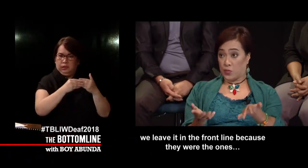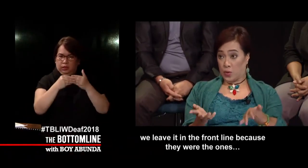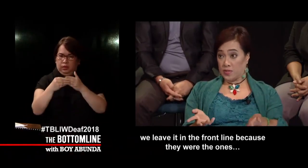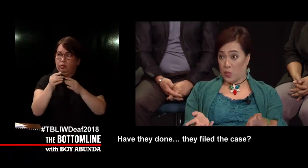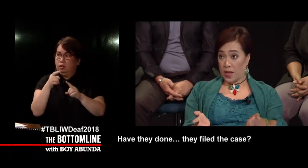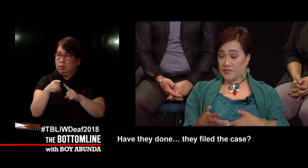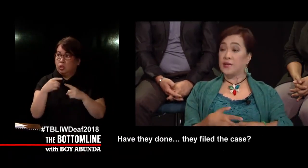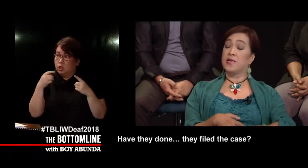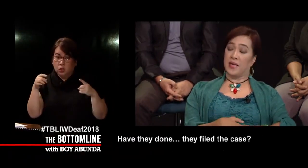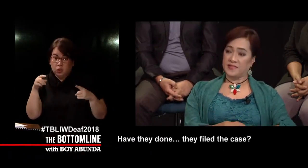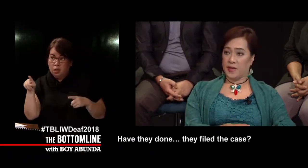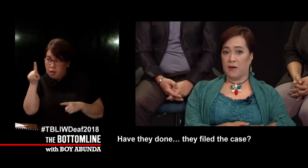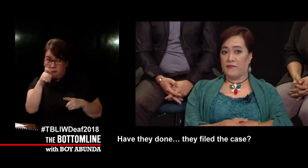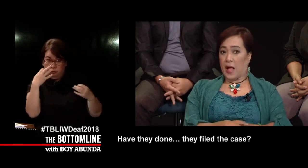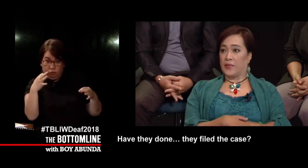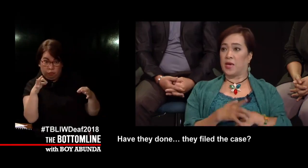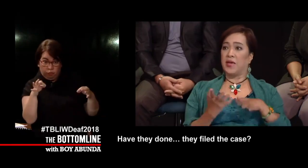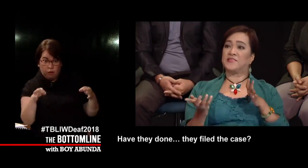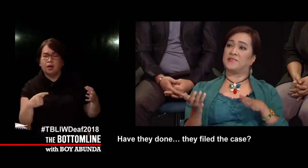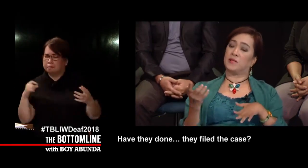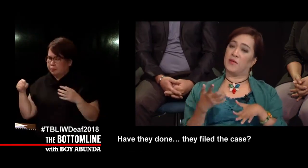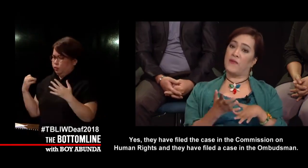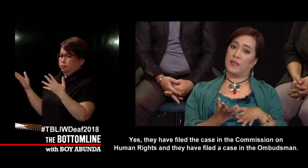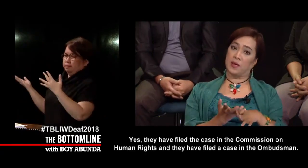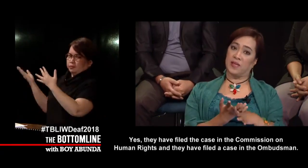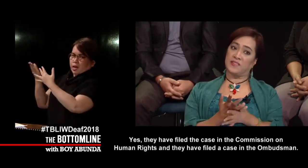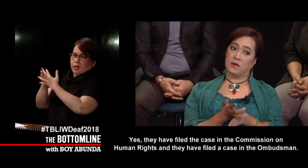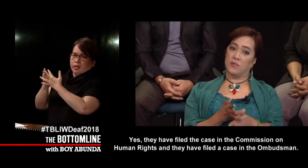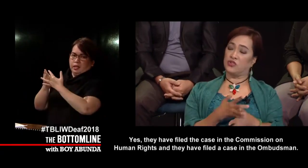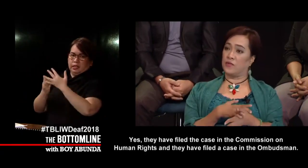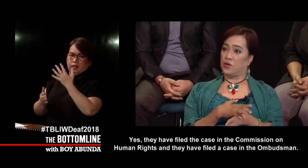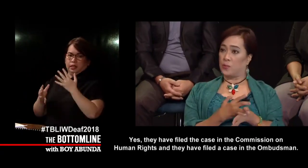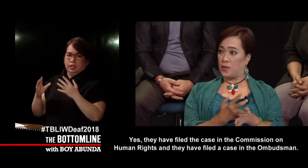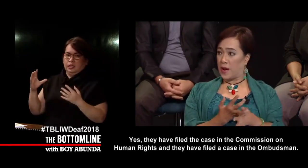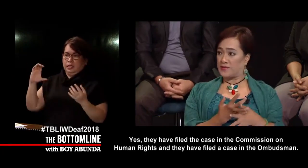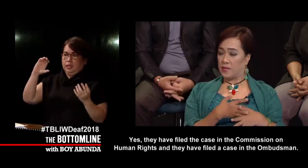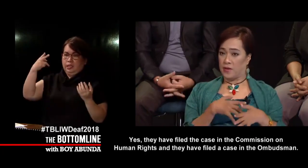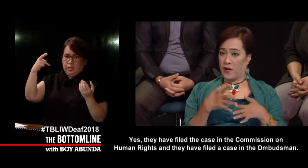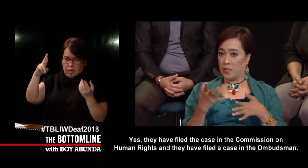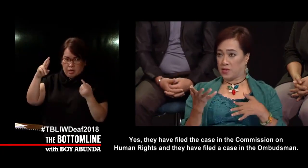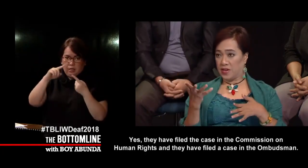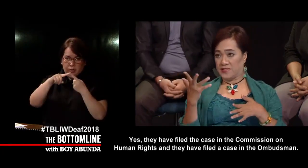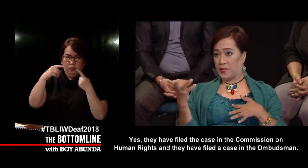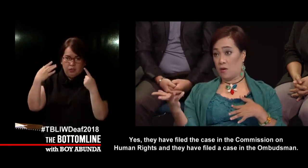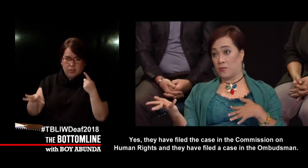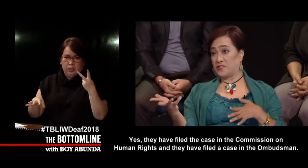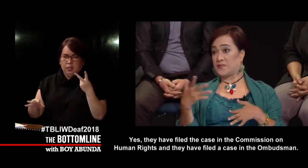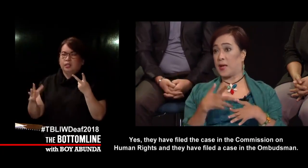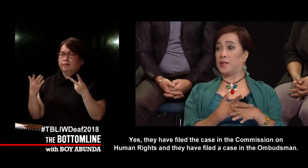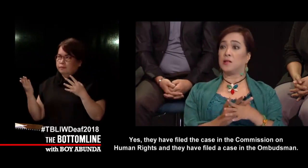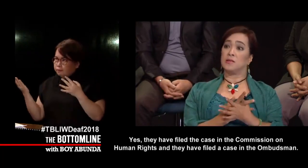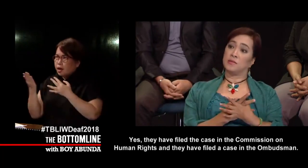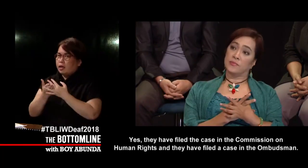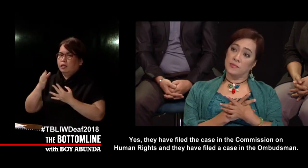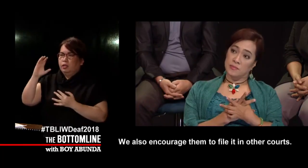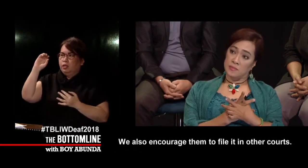ones who Have they were done the ones. Yes, they have filed You the filed the case. case. They filed the case in the Commission on Human Rights and they filed a case in the